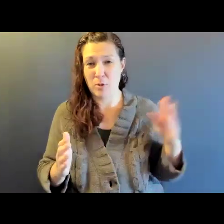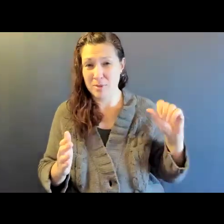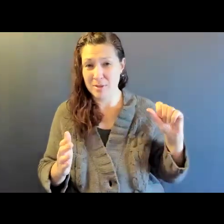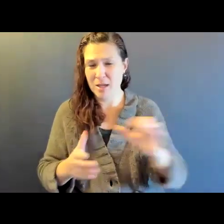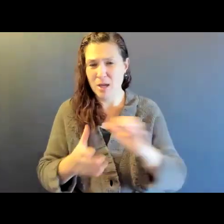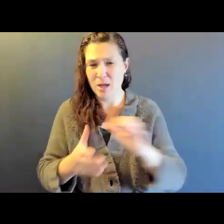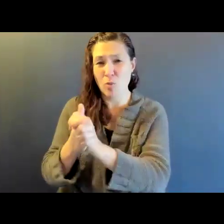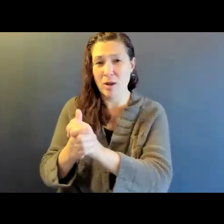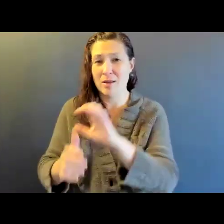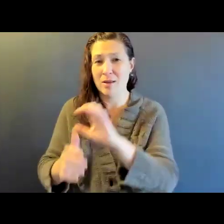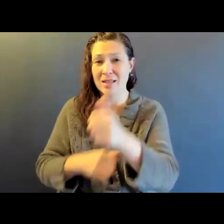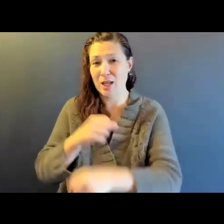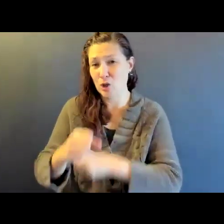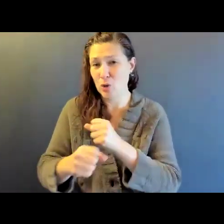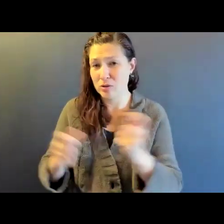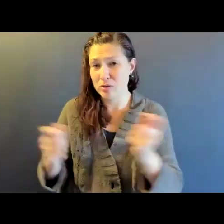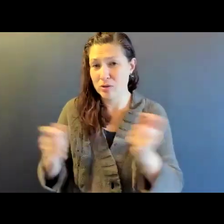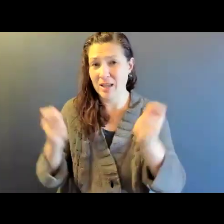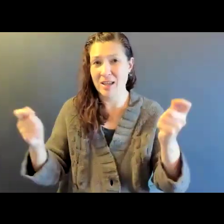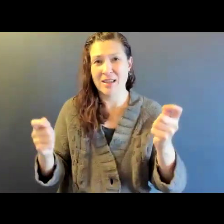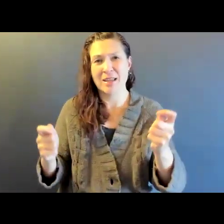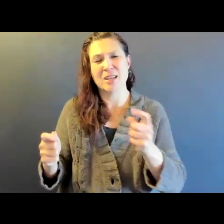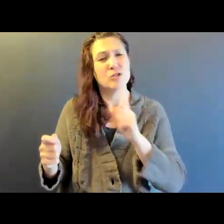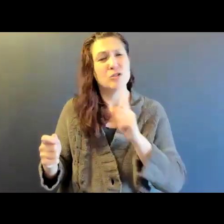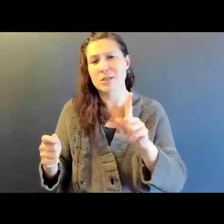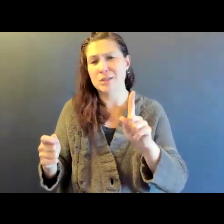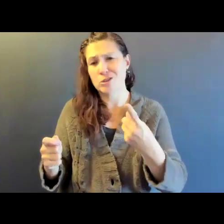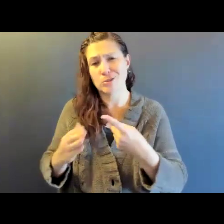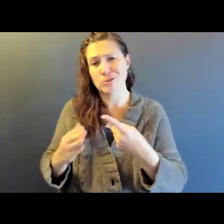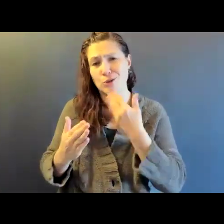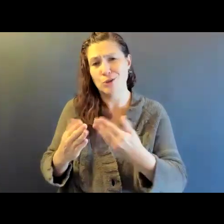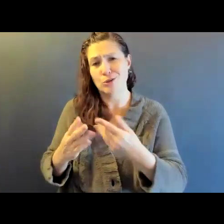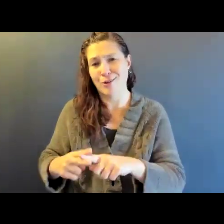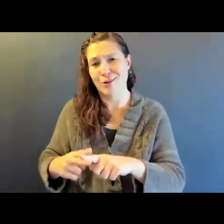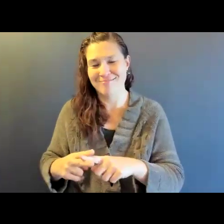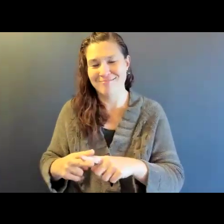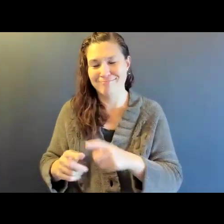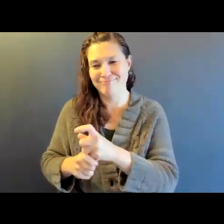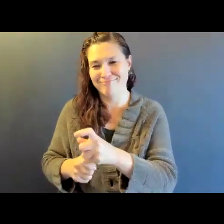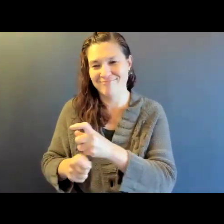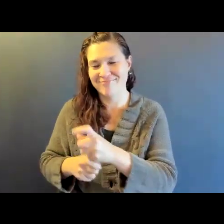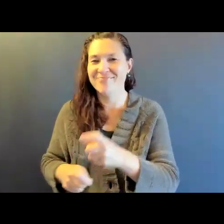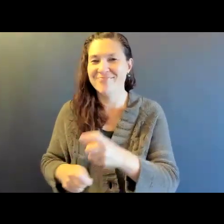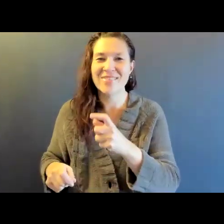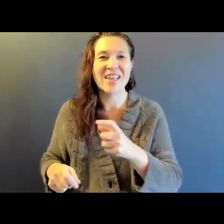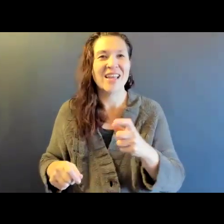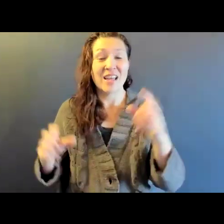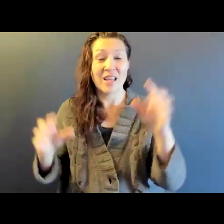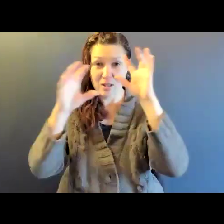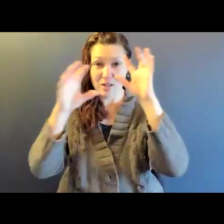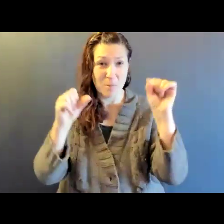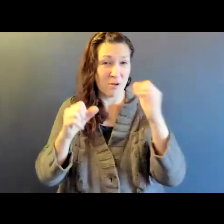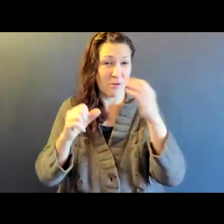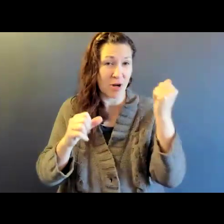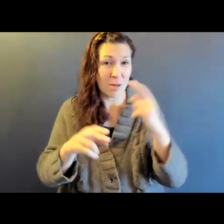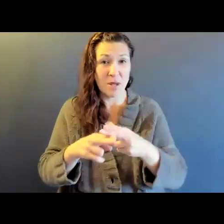the 10th year anniversary, or as I like to say, a good start. What the superintendent did not mention is you're